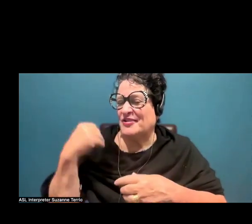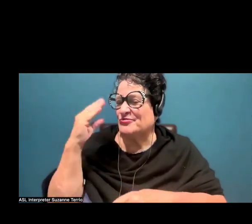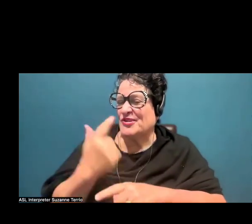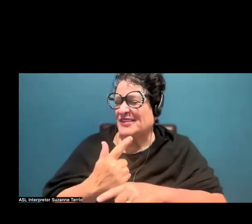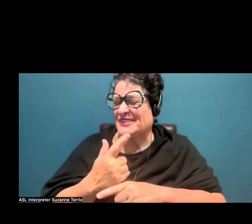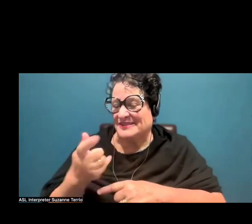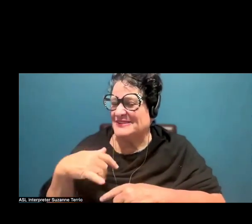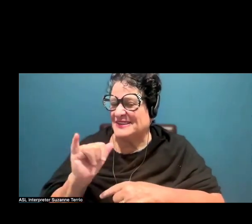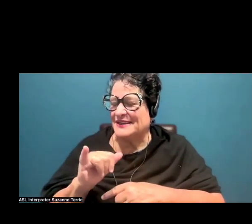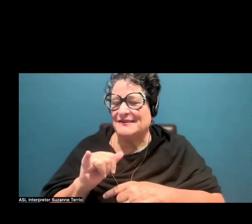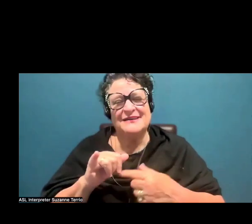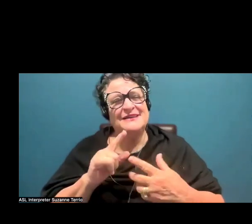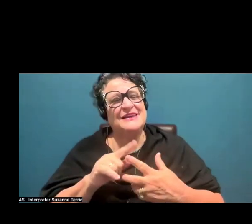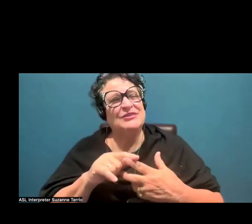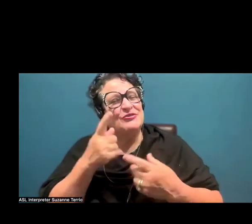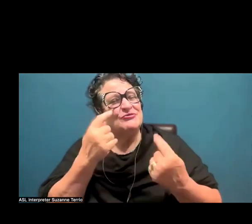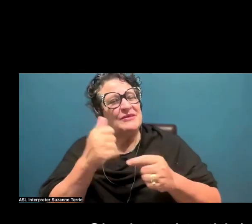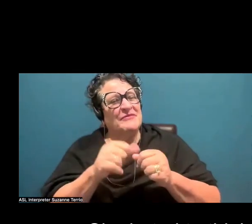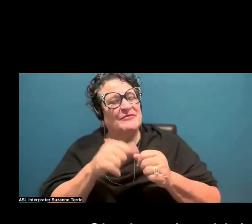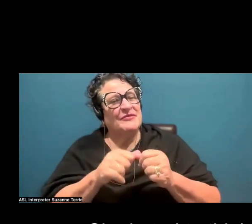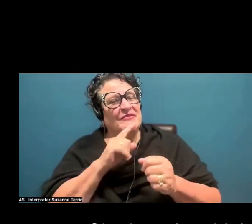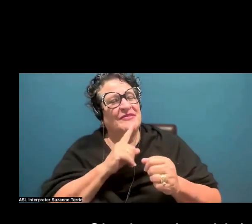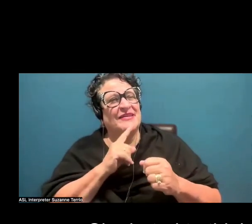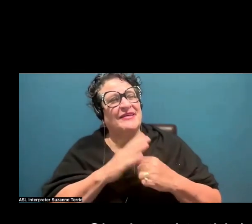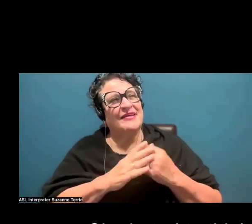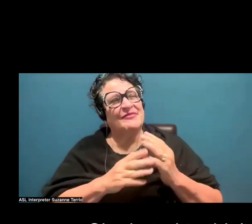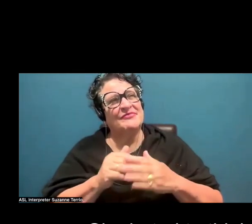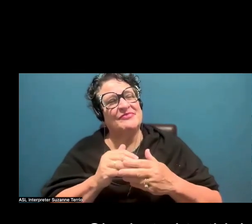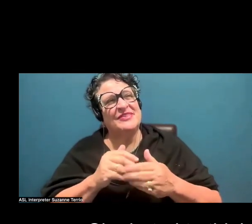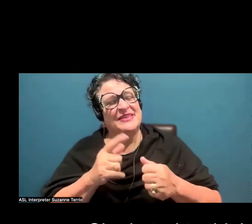was Nitsos who'd remembered, and that was comforting. She hated to think